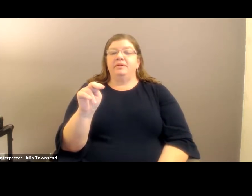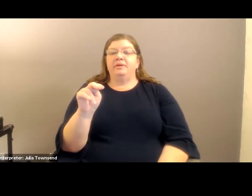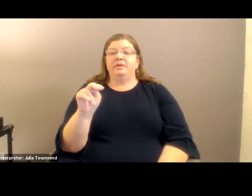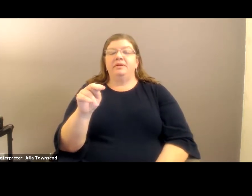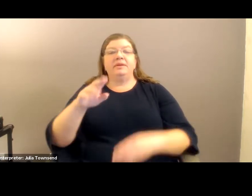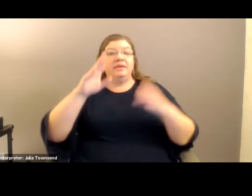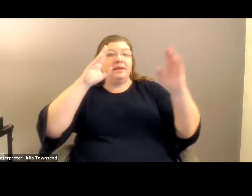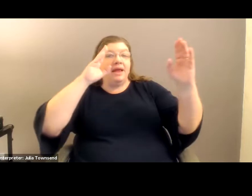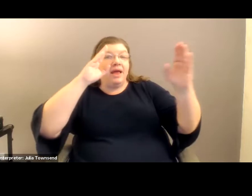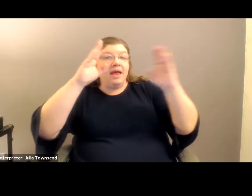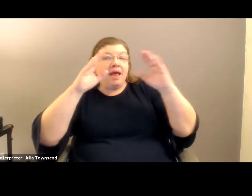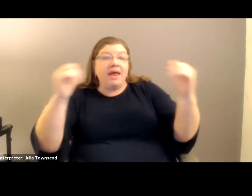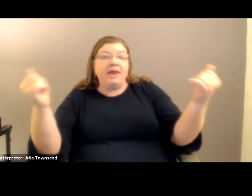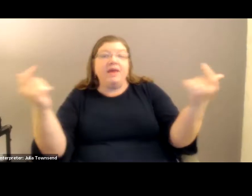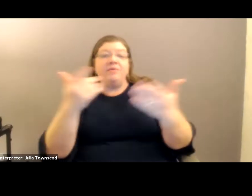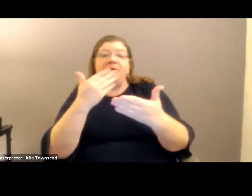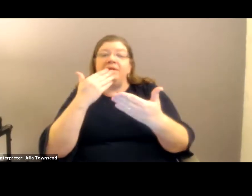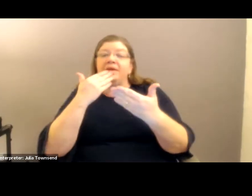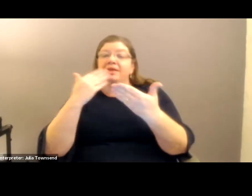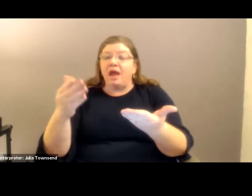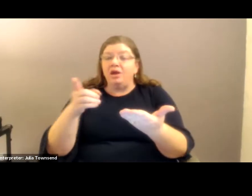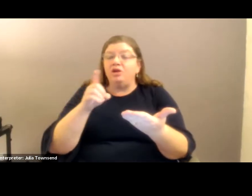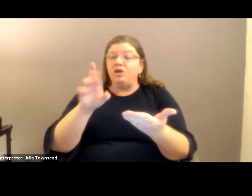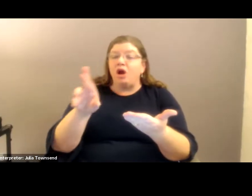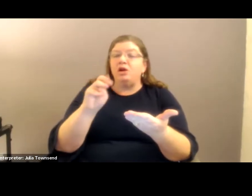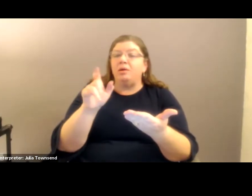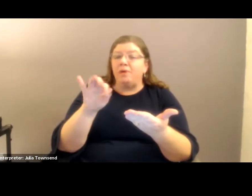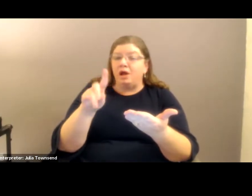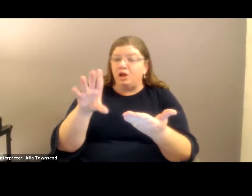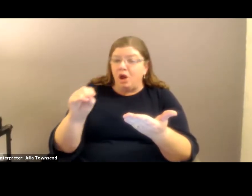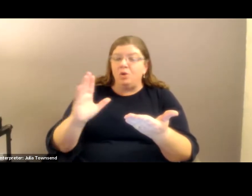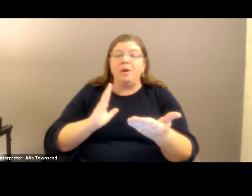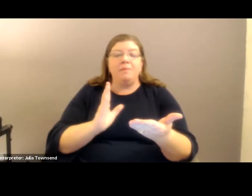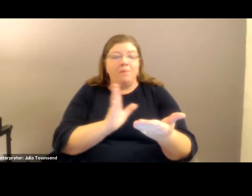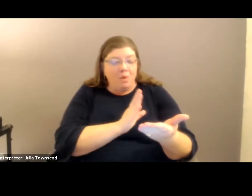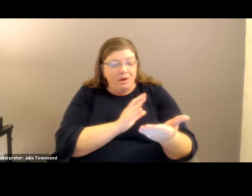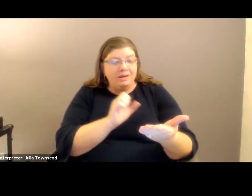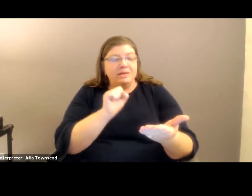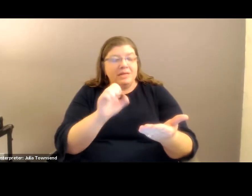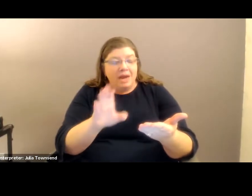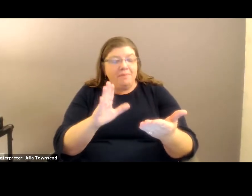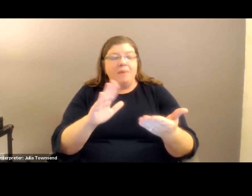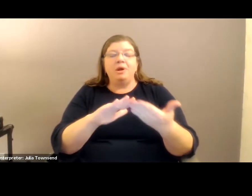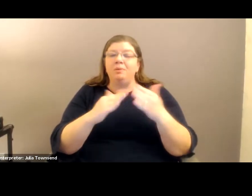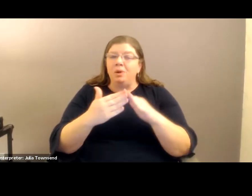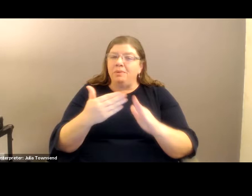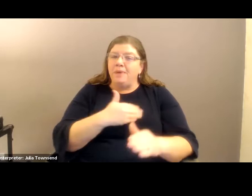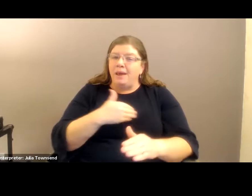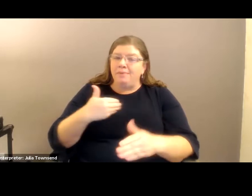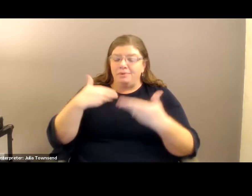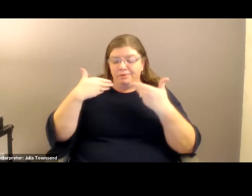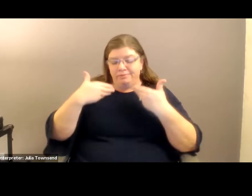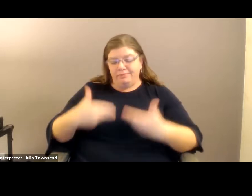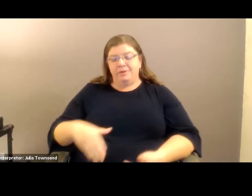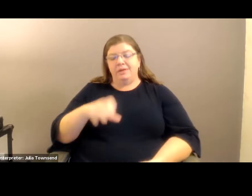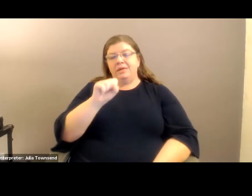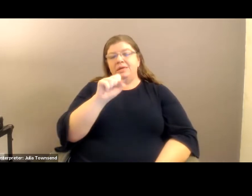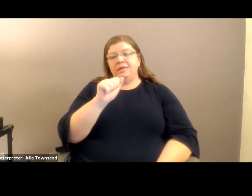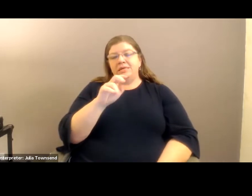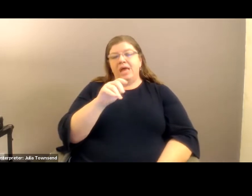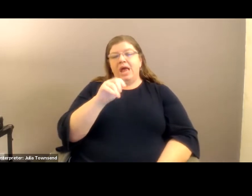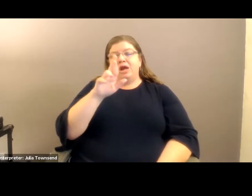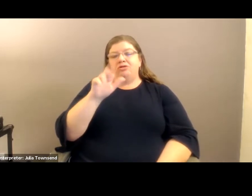Hi all. Thank you, Dr. Maldonado, board members, Santa Barbara community members. My name is Sandra